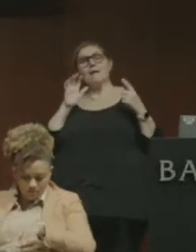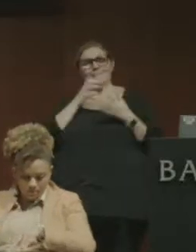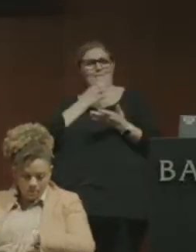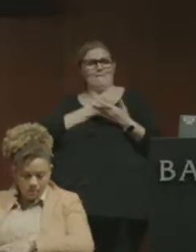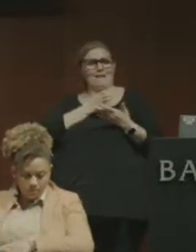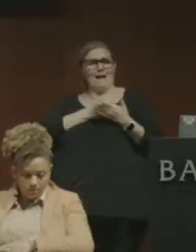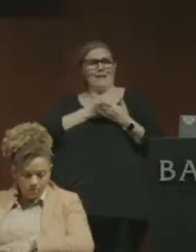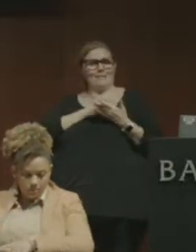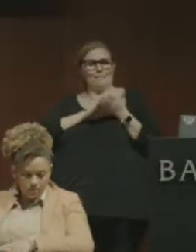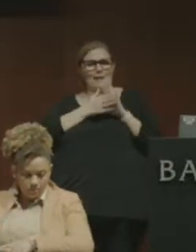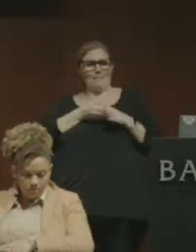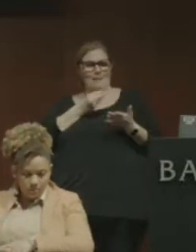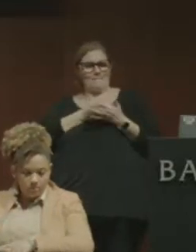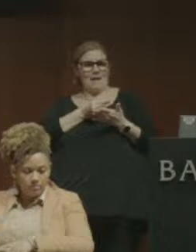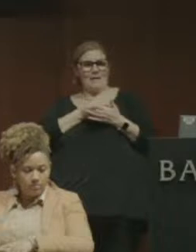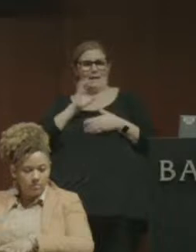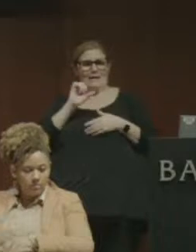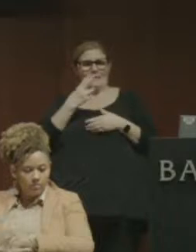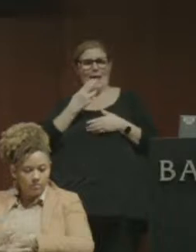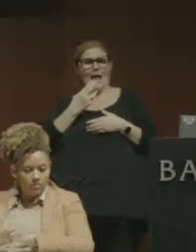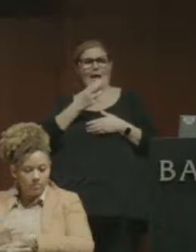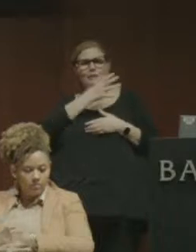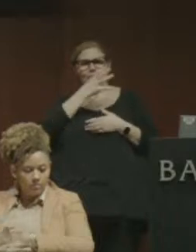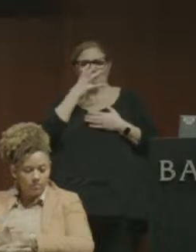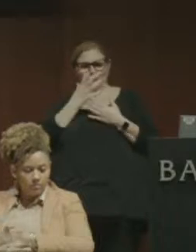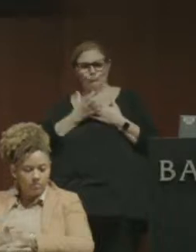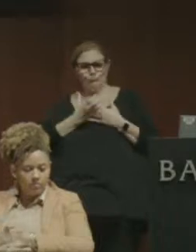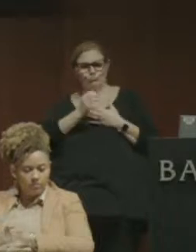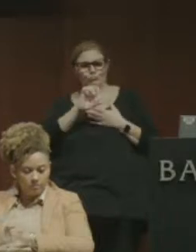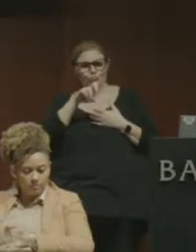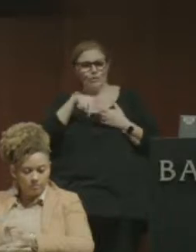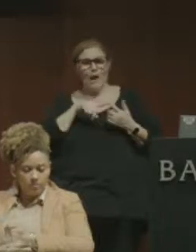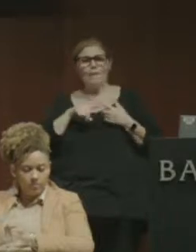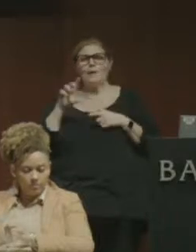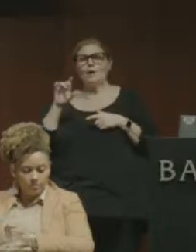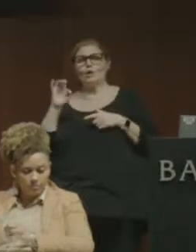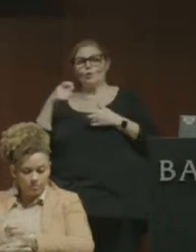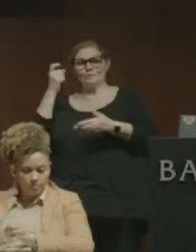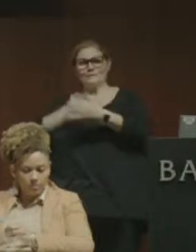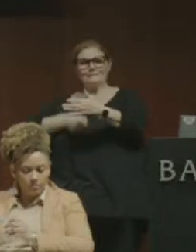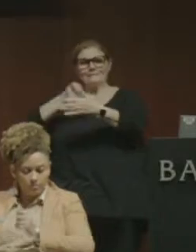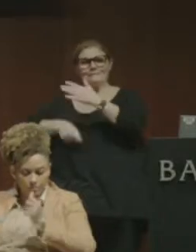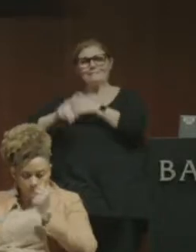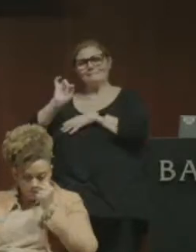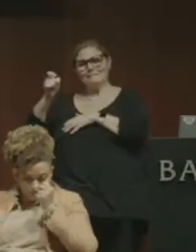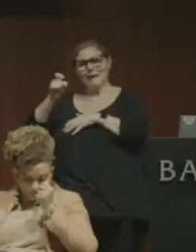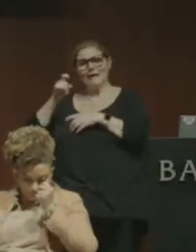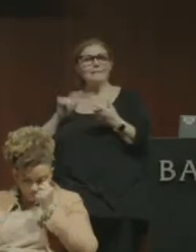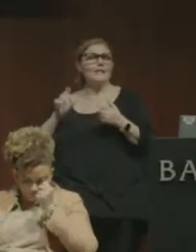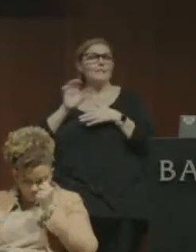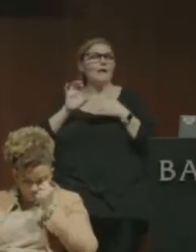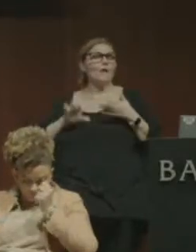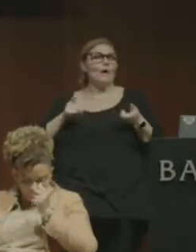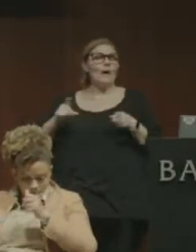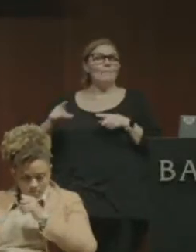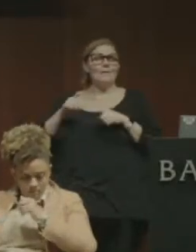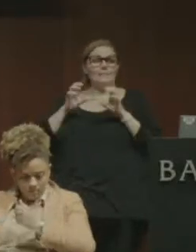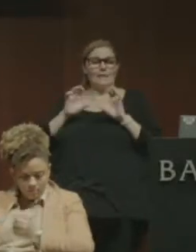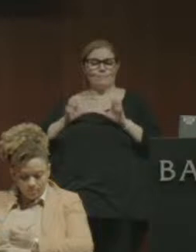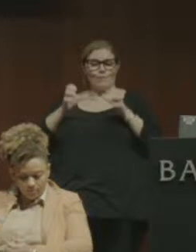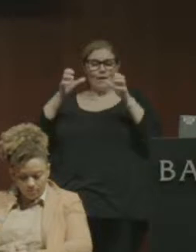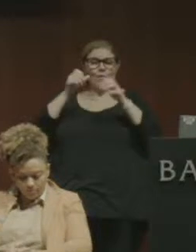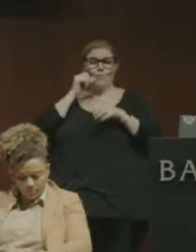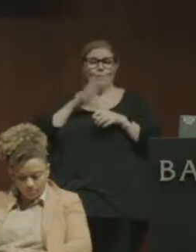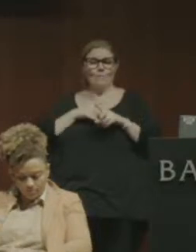was monetized through cash crop and colonial taxation, the consequence was the bracketing of